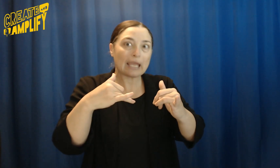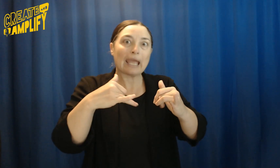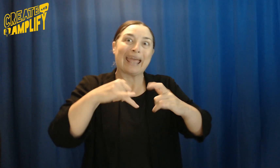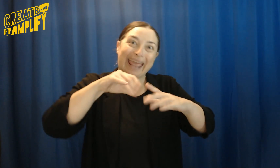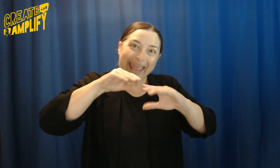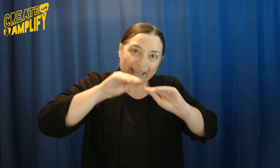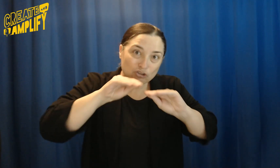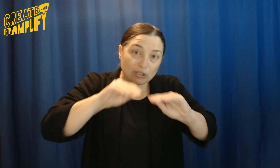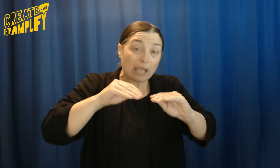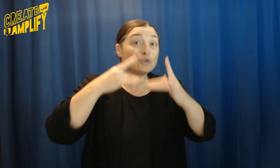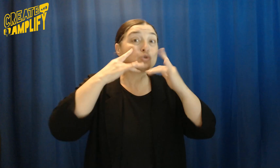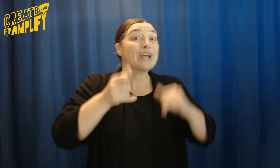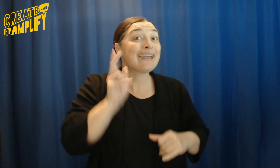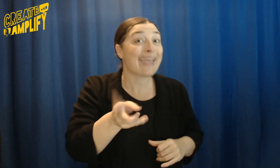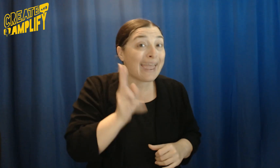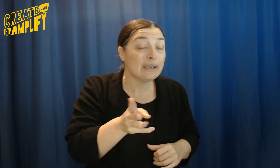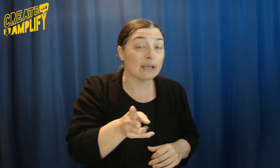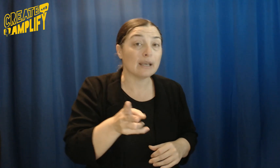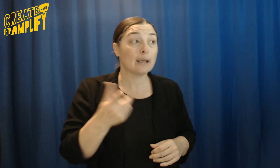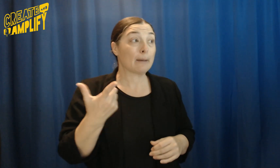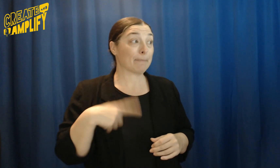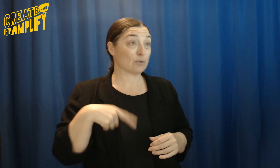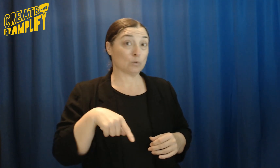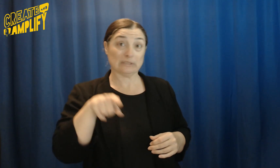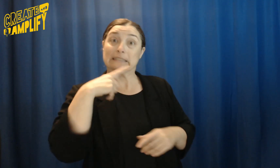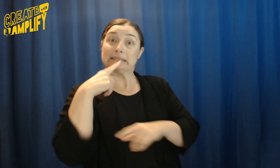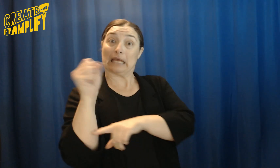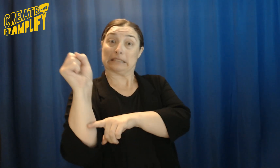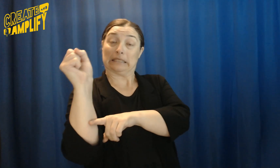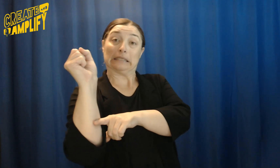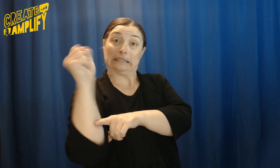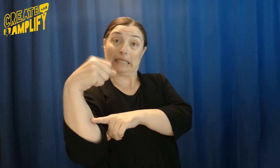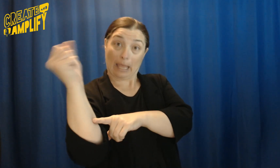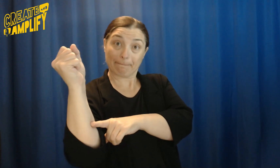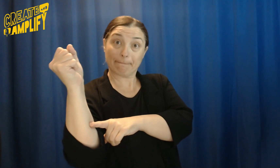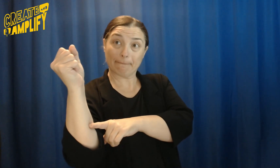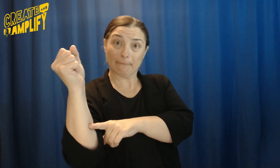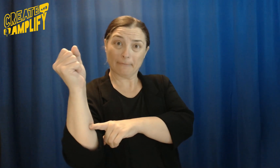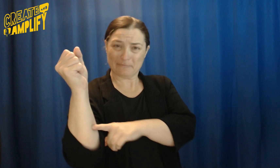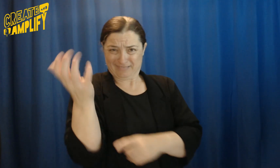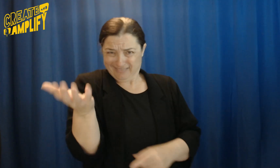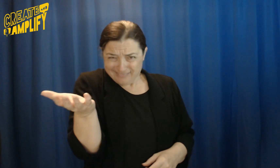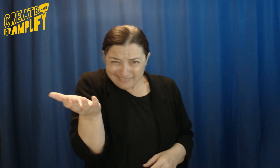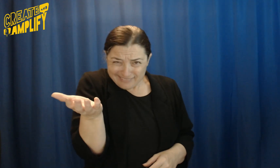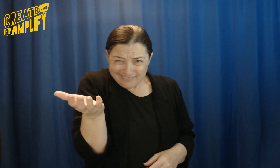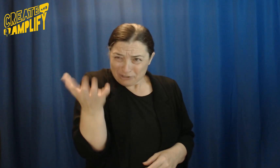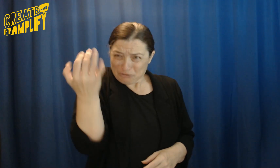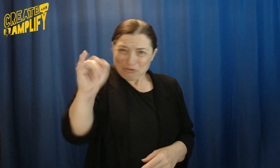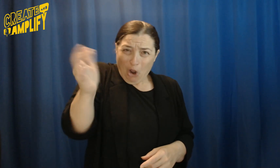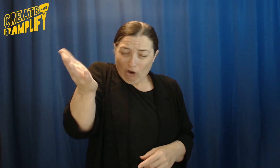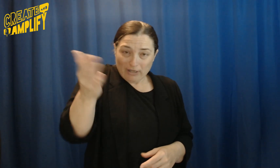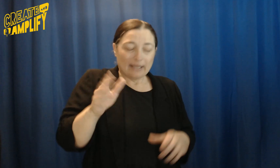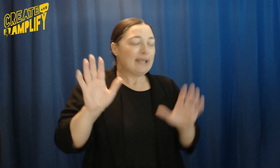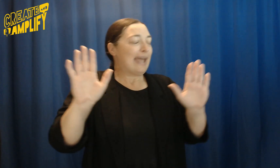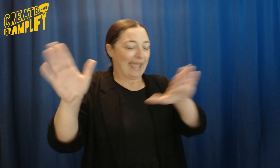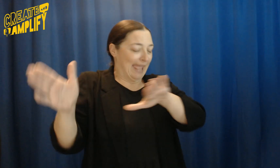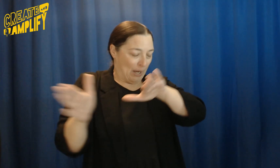check again, because even if he says he's done the right thing, probably hasn't. In terms of birthing,